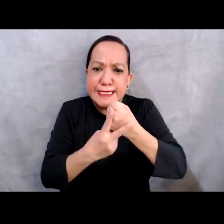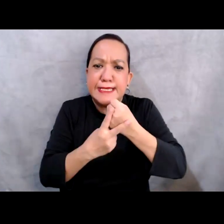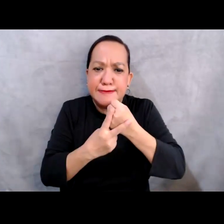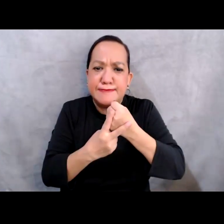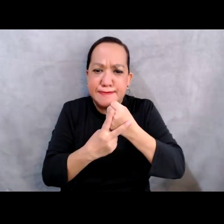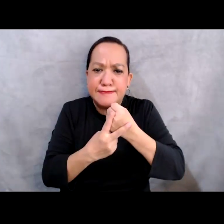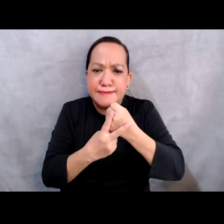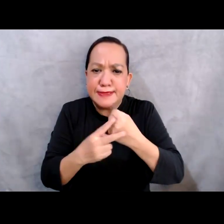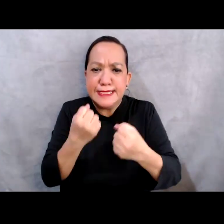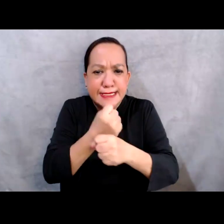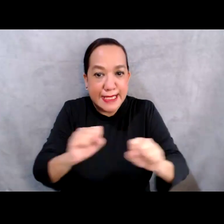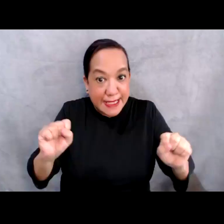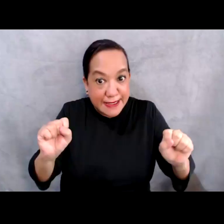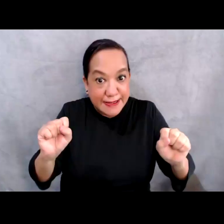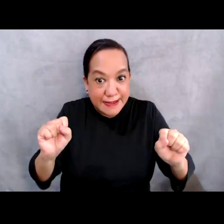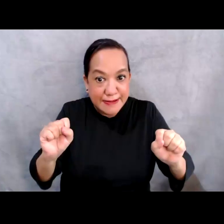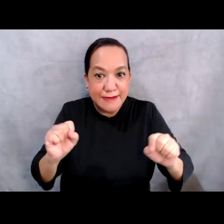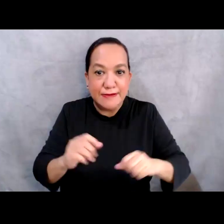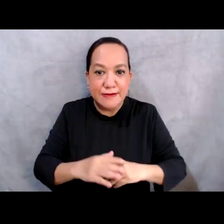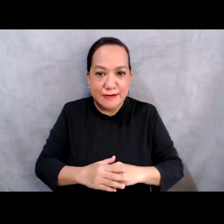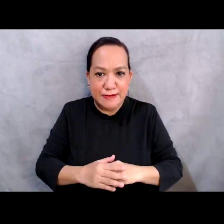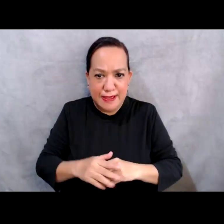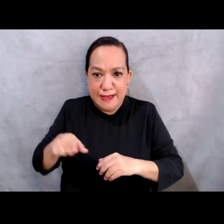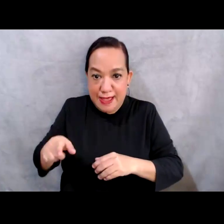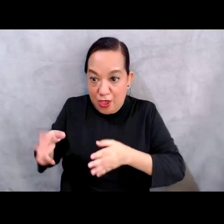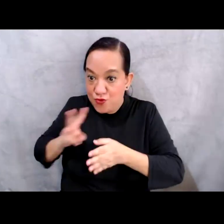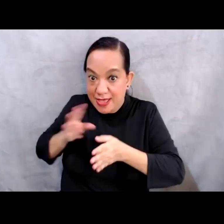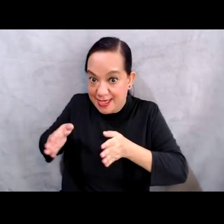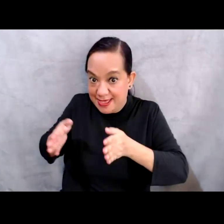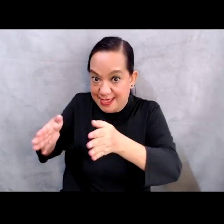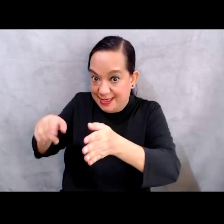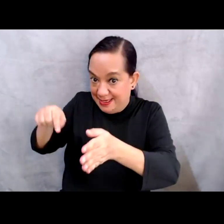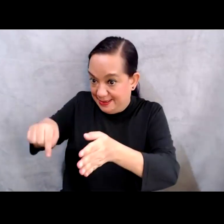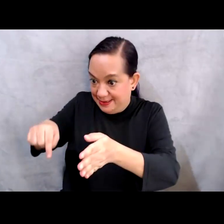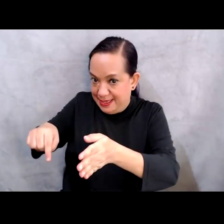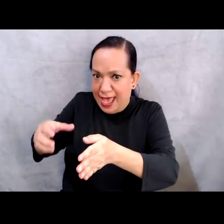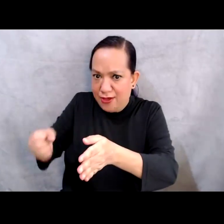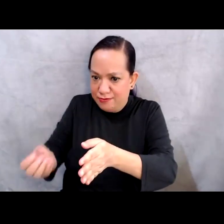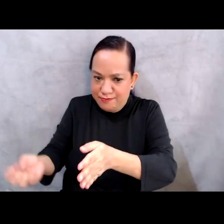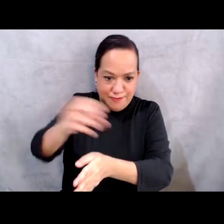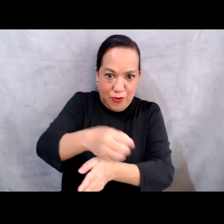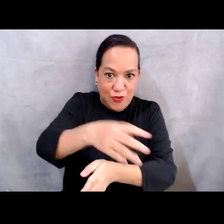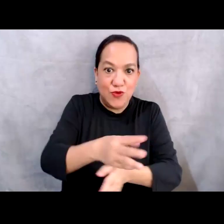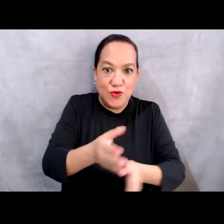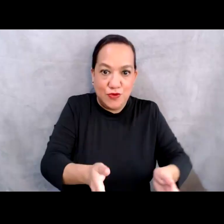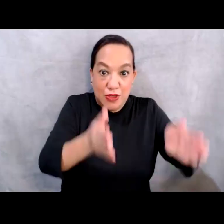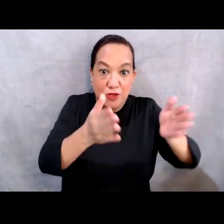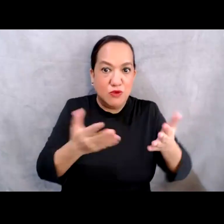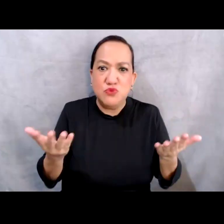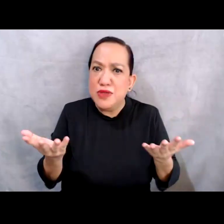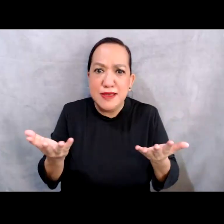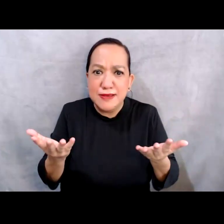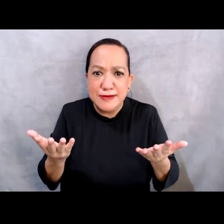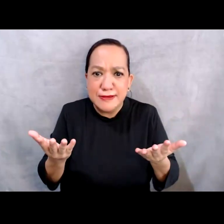the water remains water. They didn't have the canal system to bring water to the small canals.